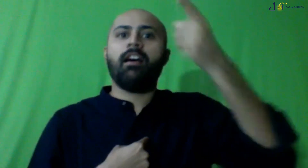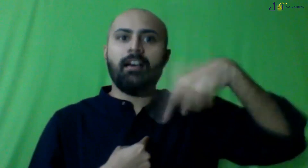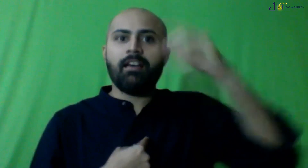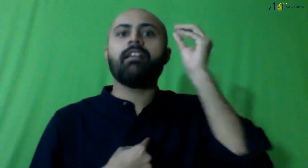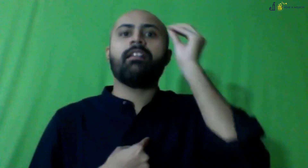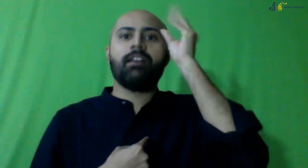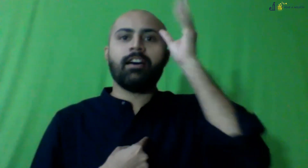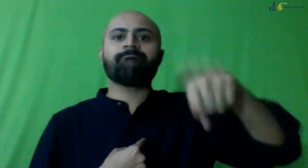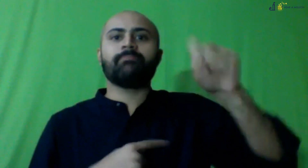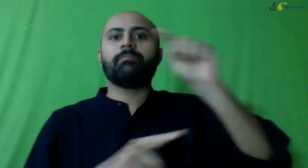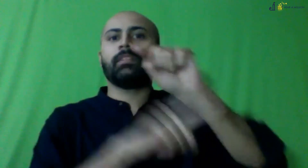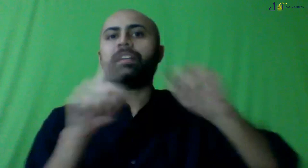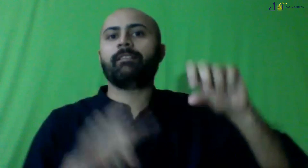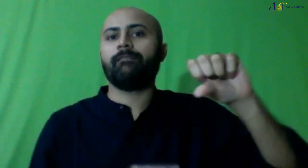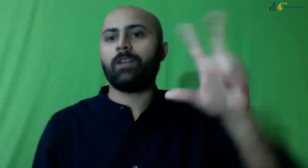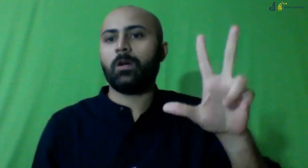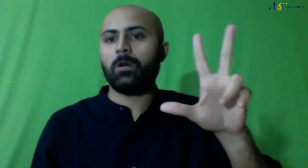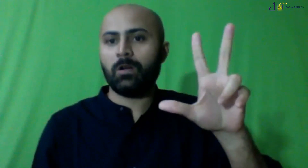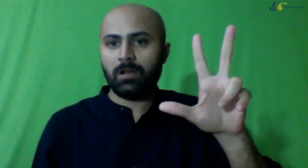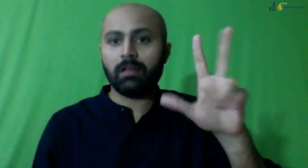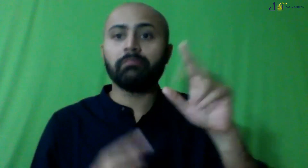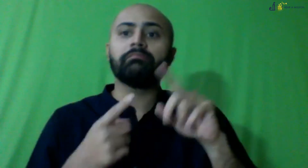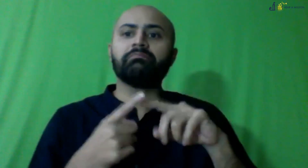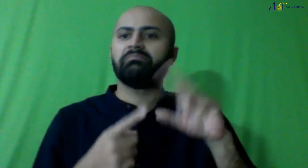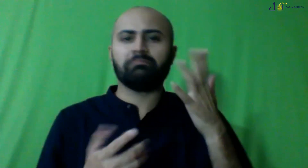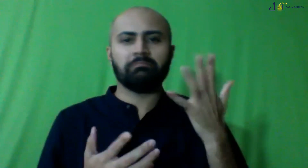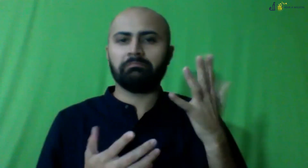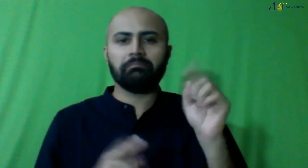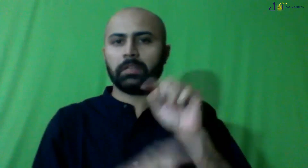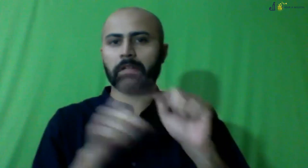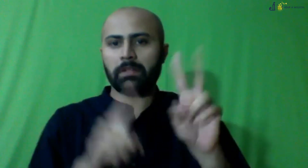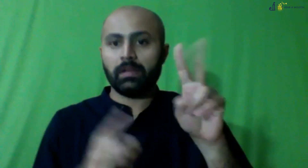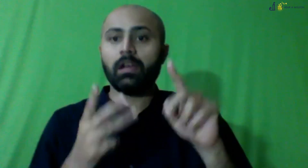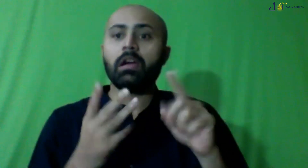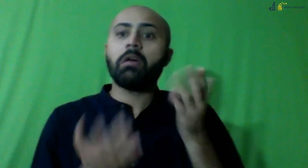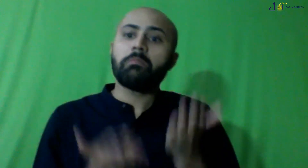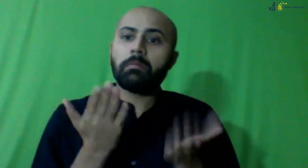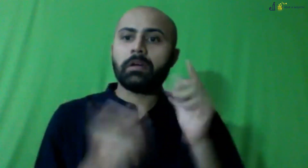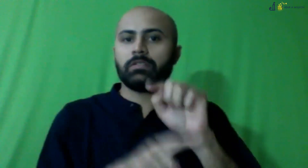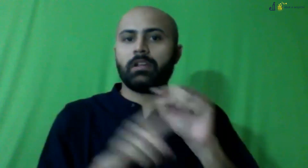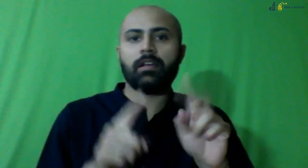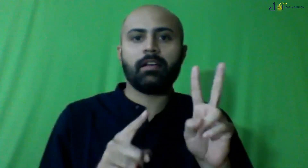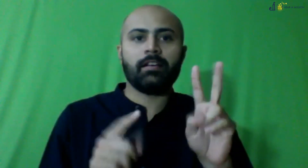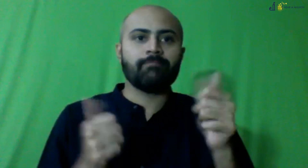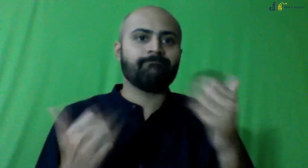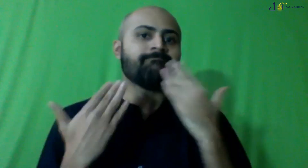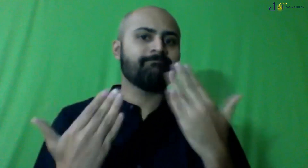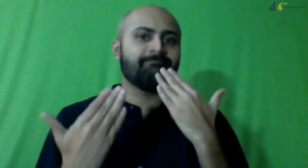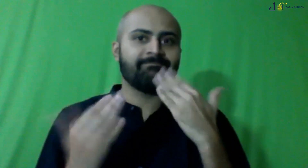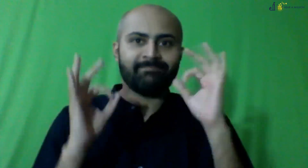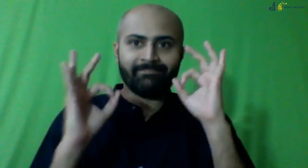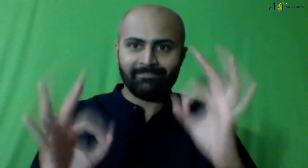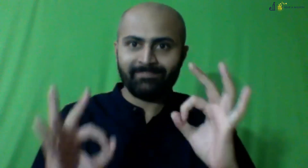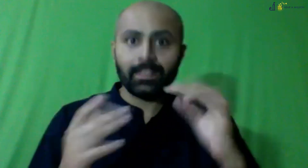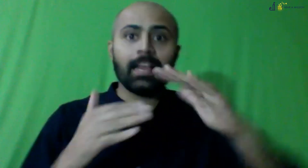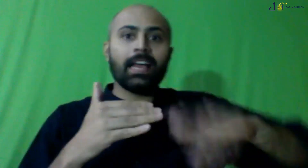So for support, it is more 98%. We got 98%. For no, there is